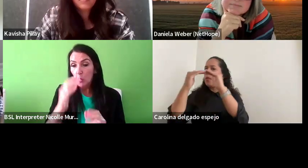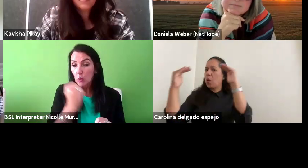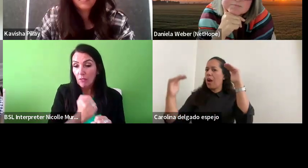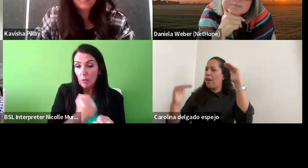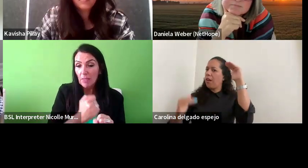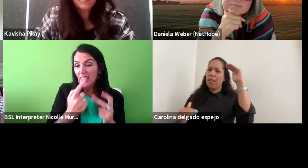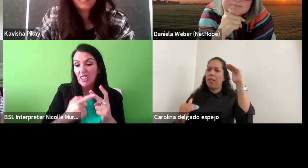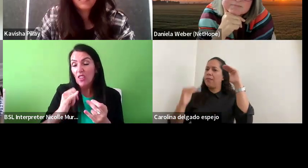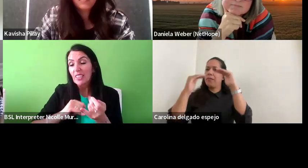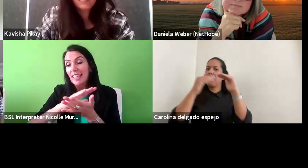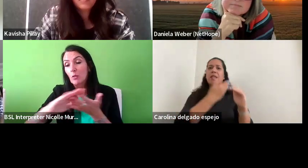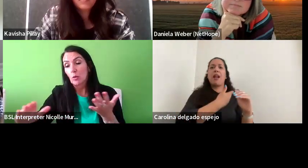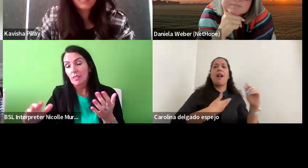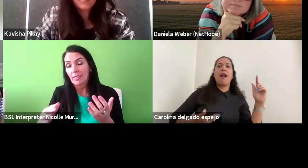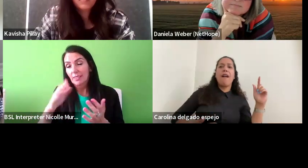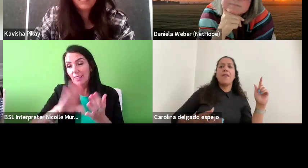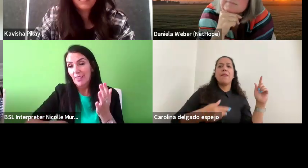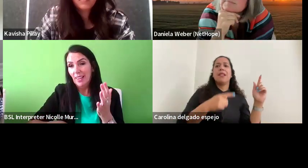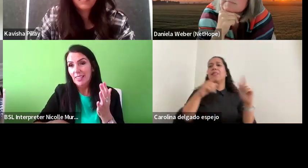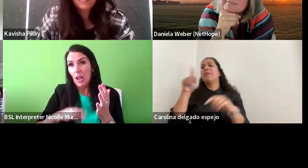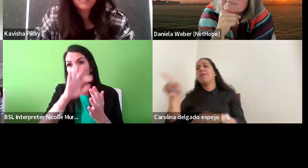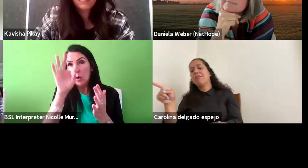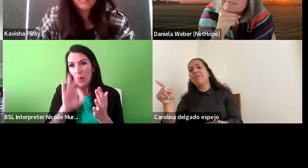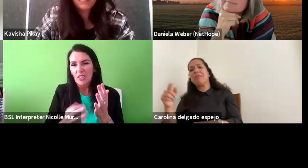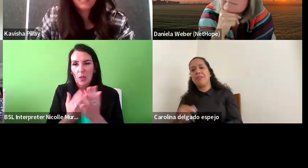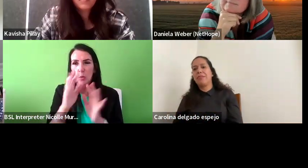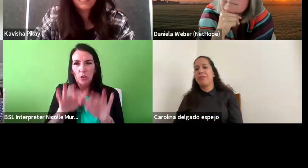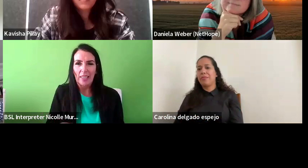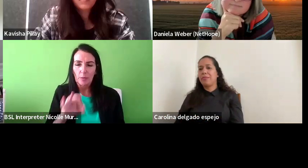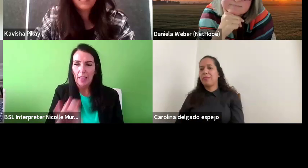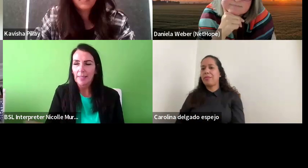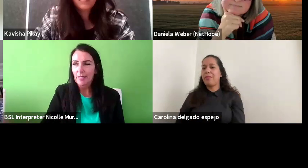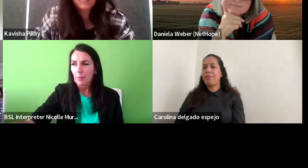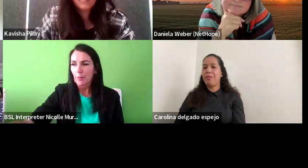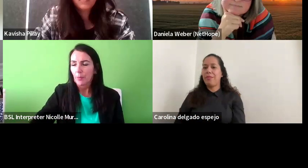other stakeholders? This is a question from Ebasa again.